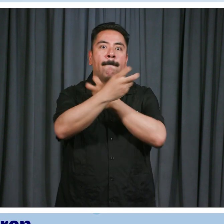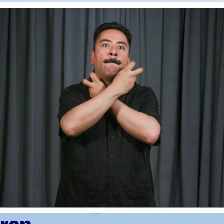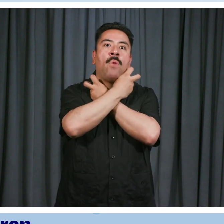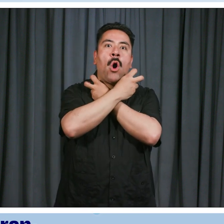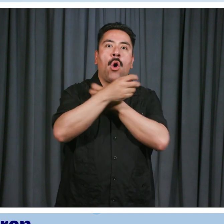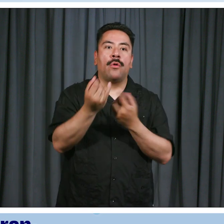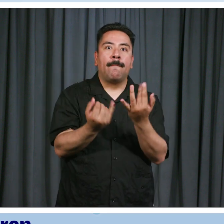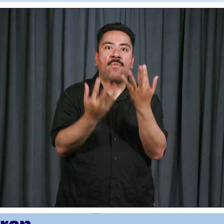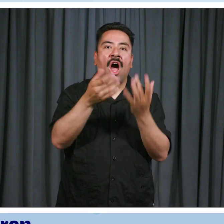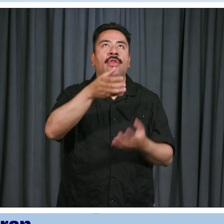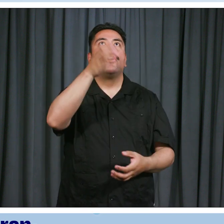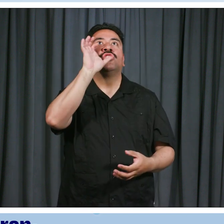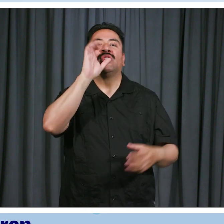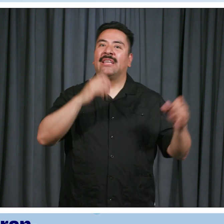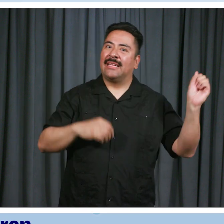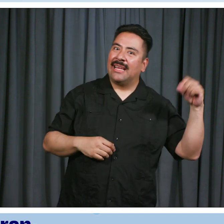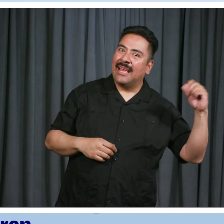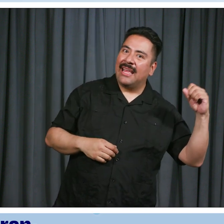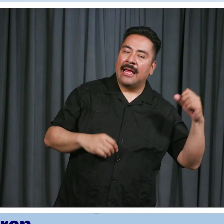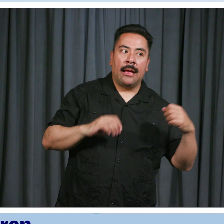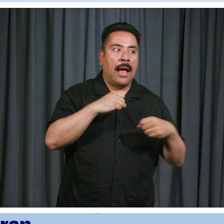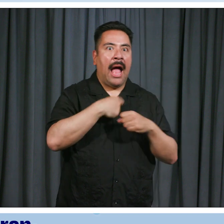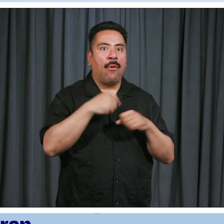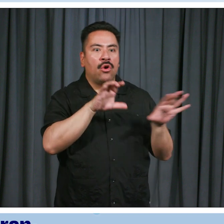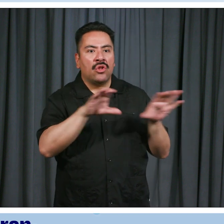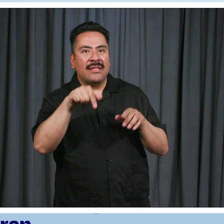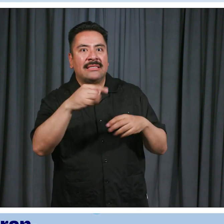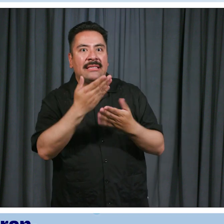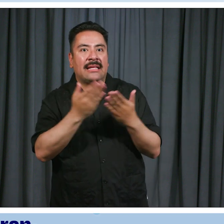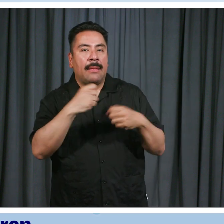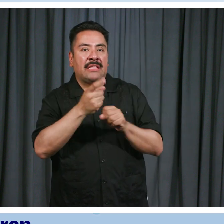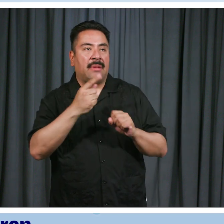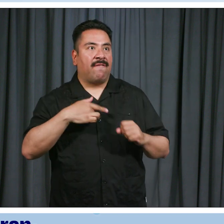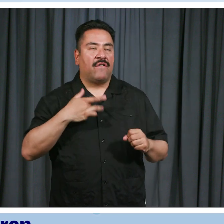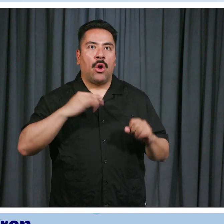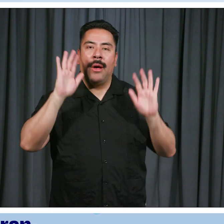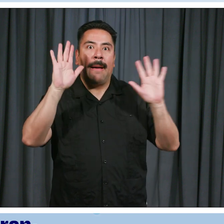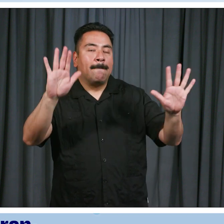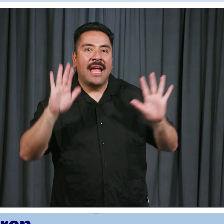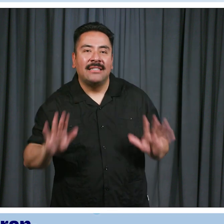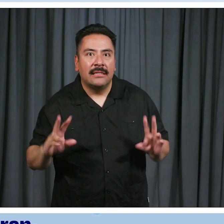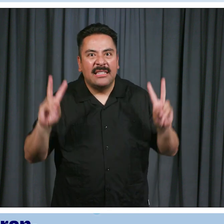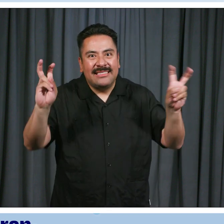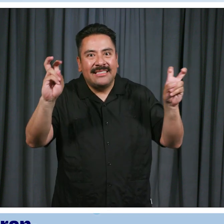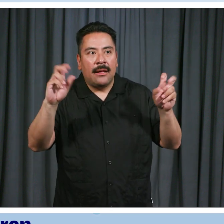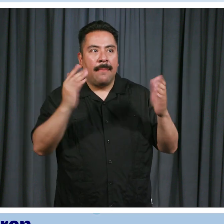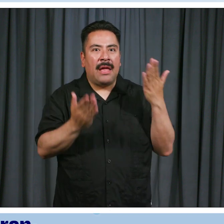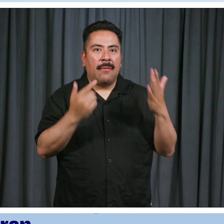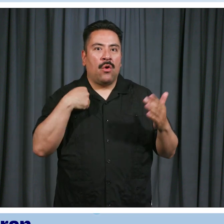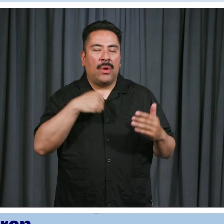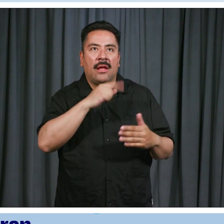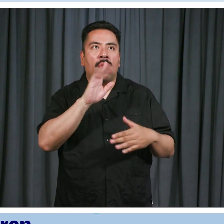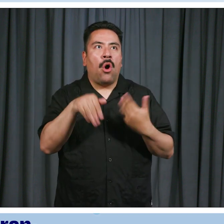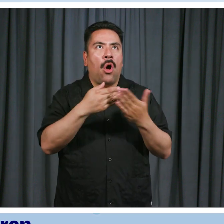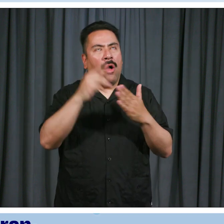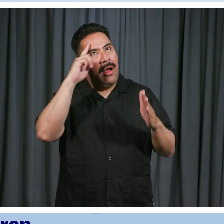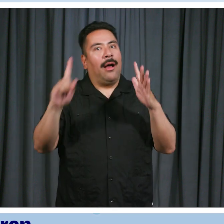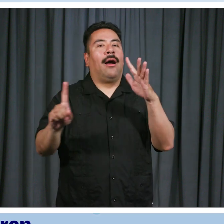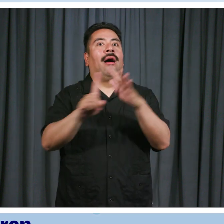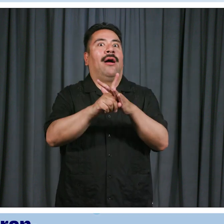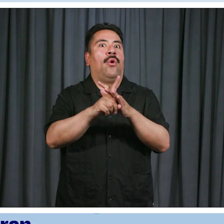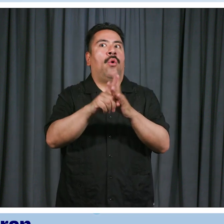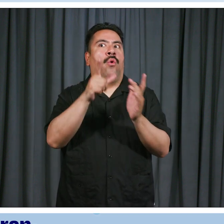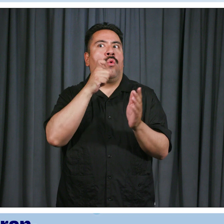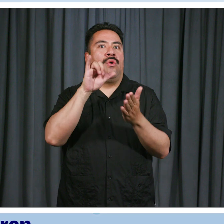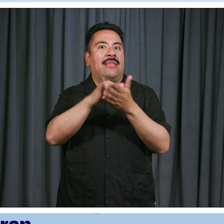I'm going to do this thing that makes me feel amazing. I mean, it's very like, maybe we can all conjure up who that